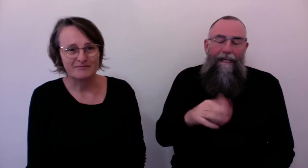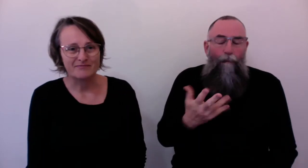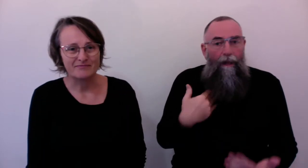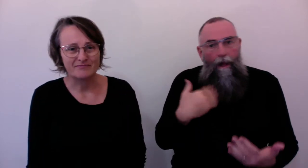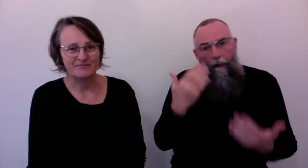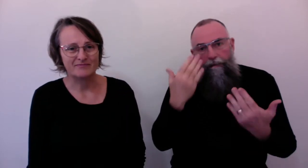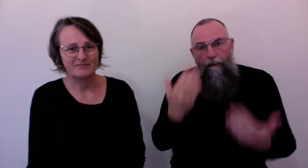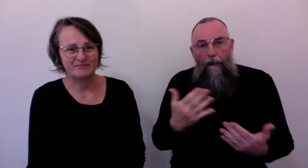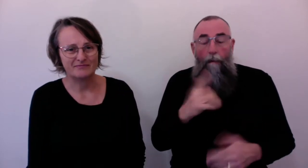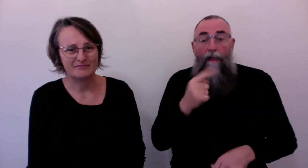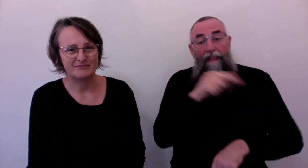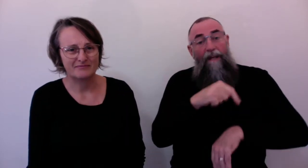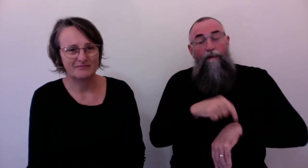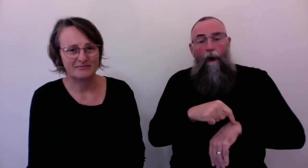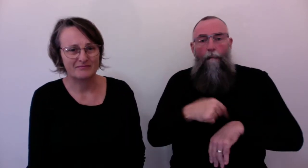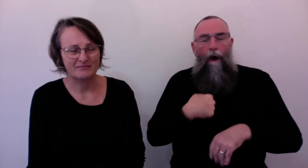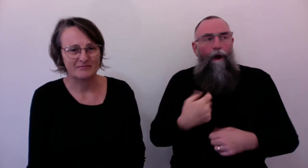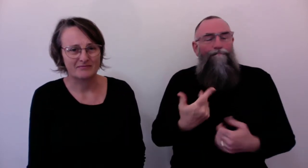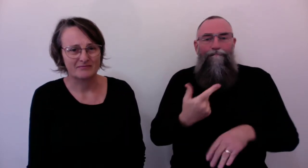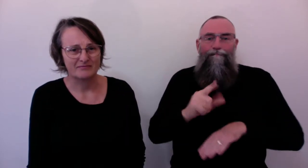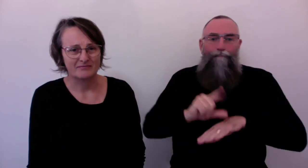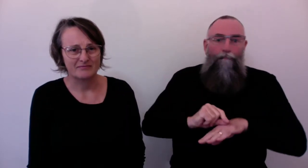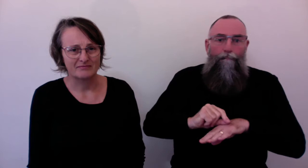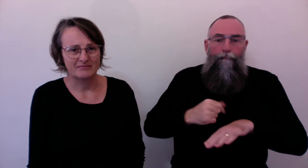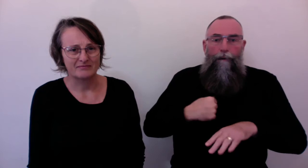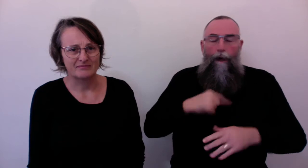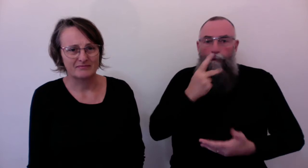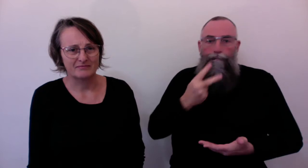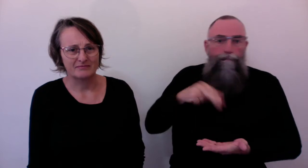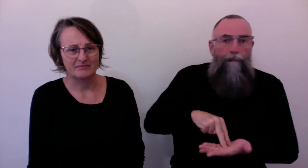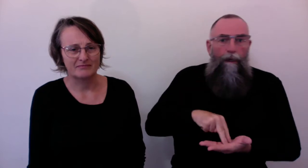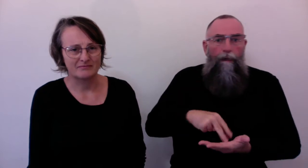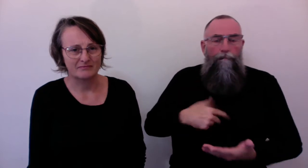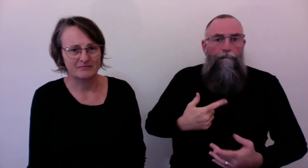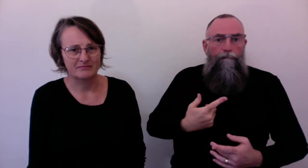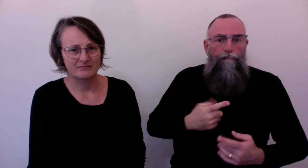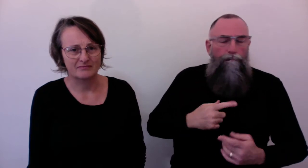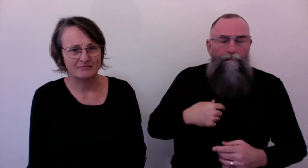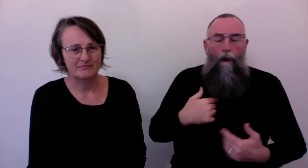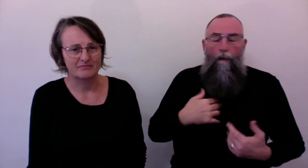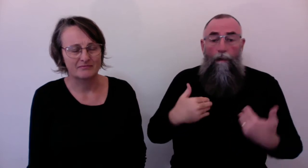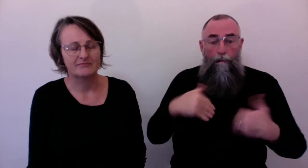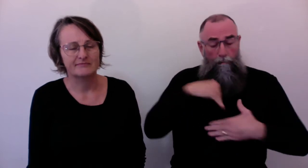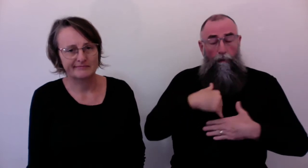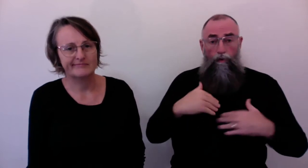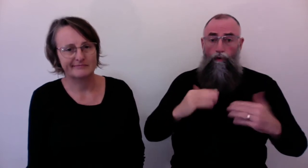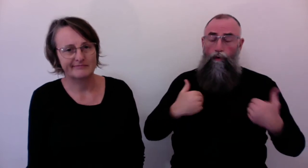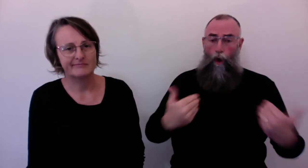I couldn't at the time stand up for myself. I was pretty shocked, to be honest, at that point that happened. Yeah. Did you send her a postcard of